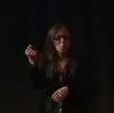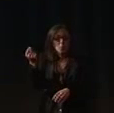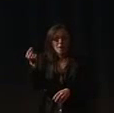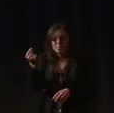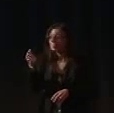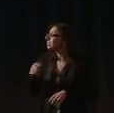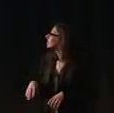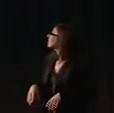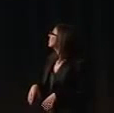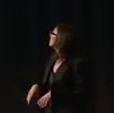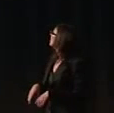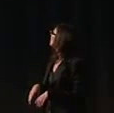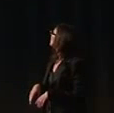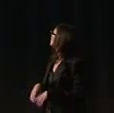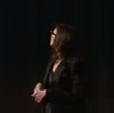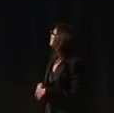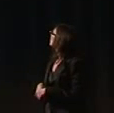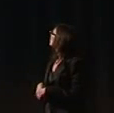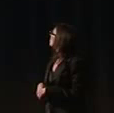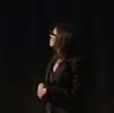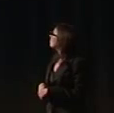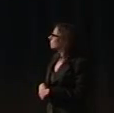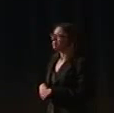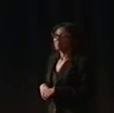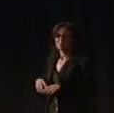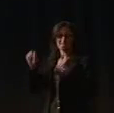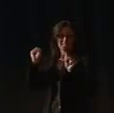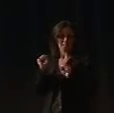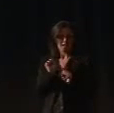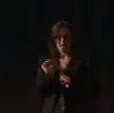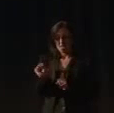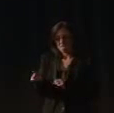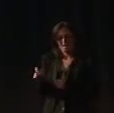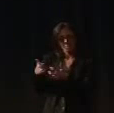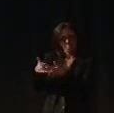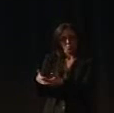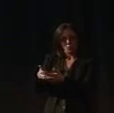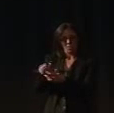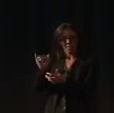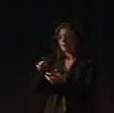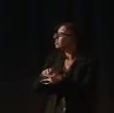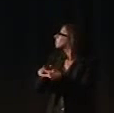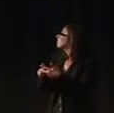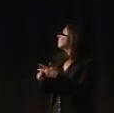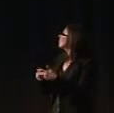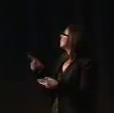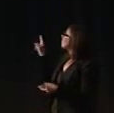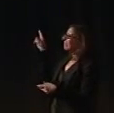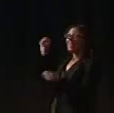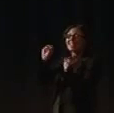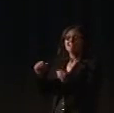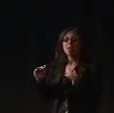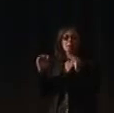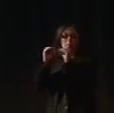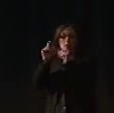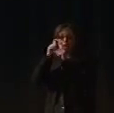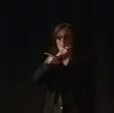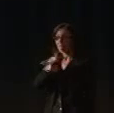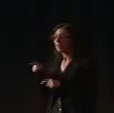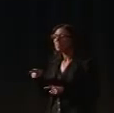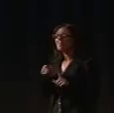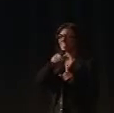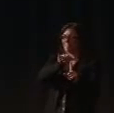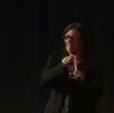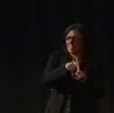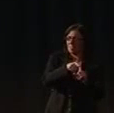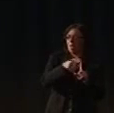complex ones. What does she think about the thoughts of the other guy and about her? Or, you know,